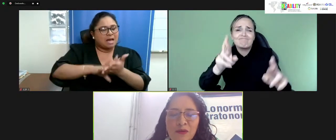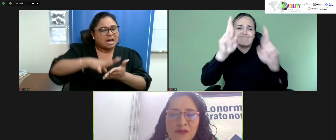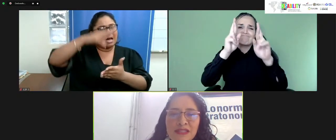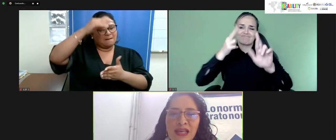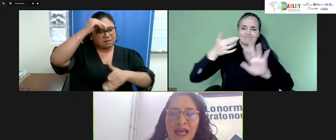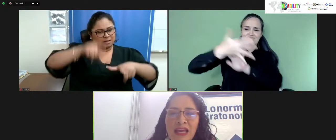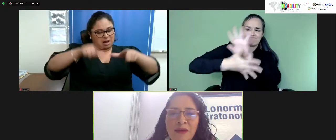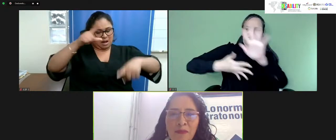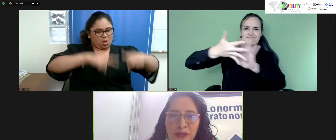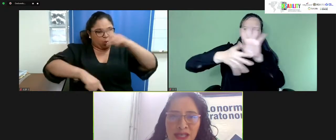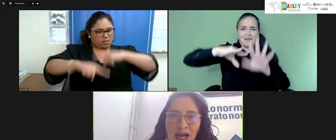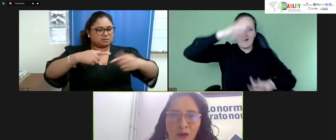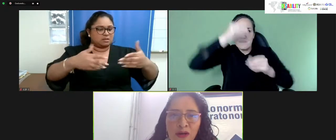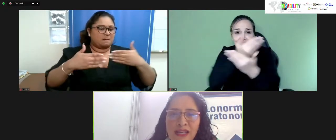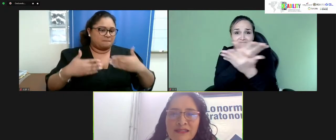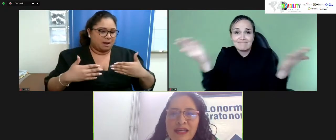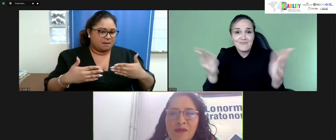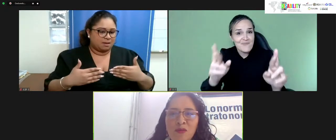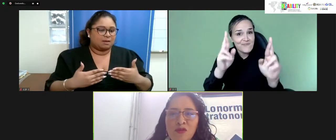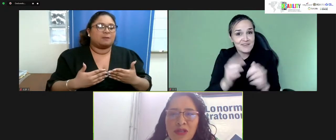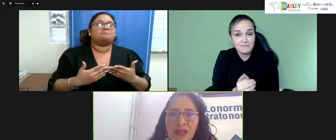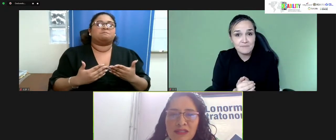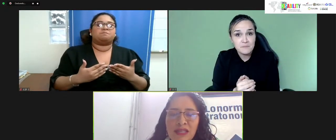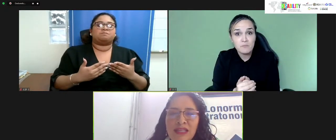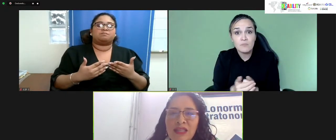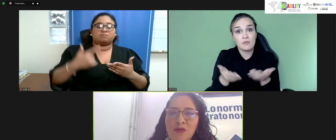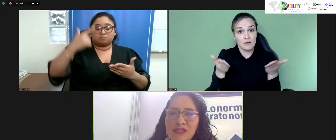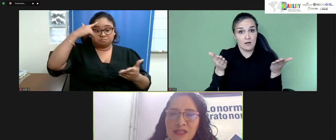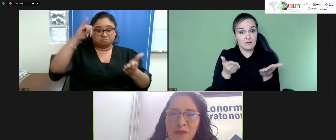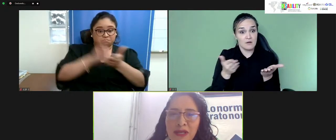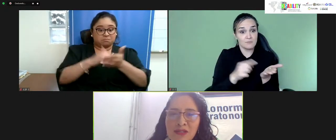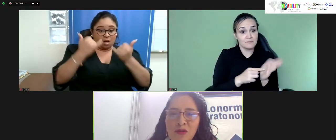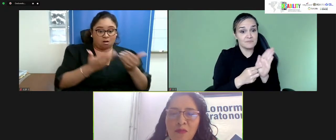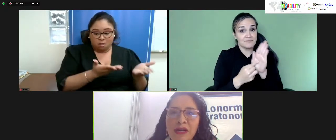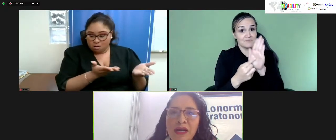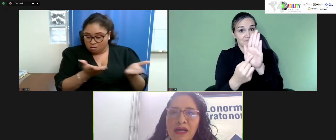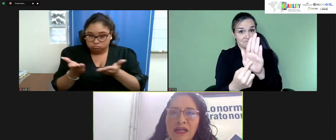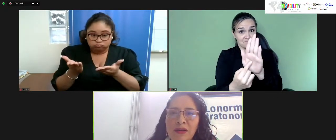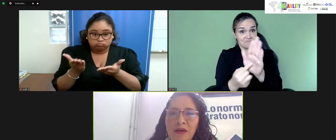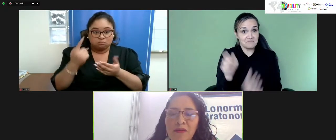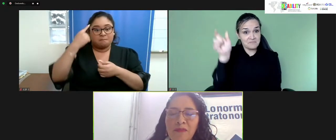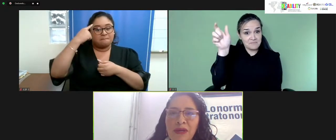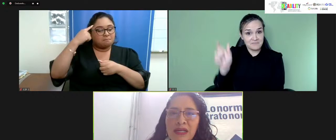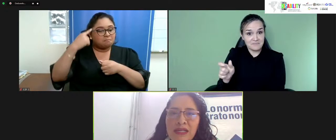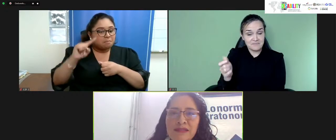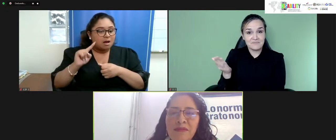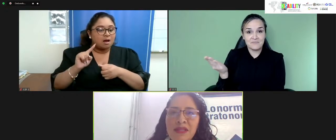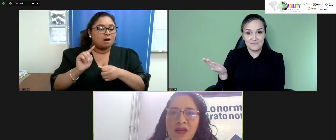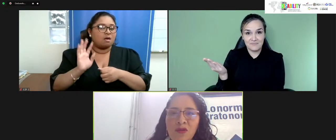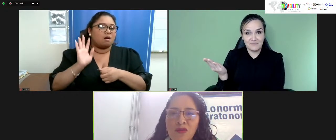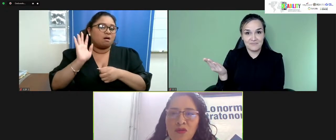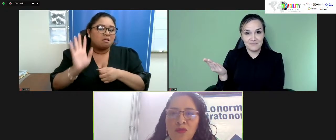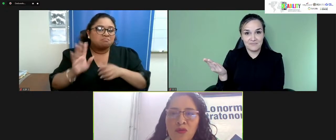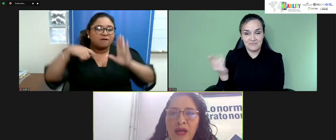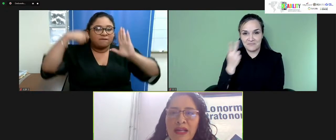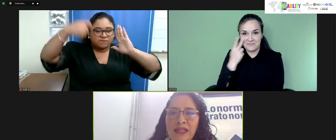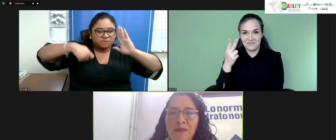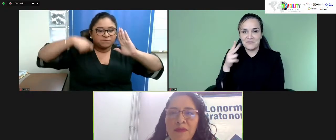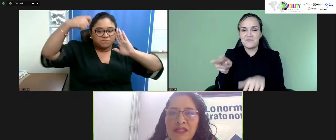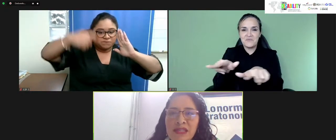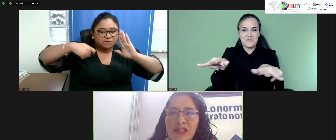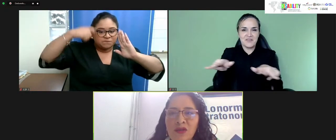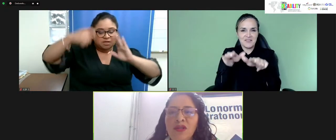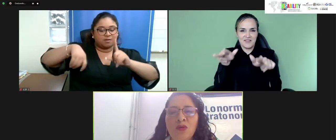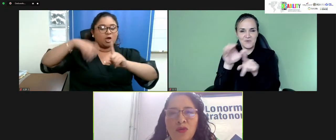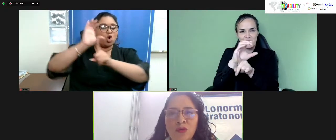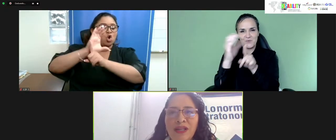the whole world to learn the panama sign language so now we will be having this space to